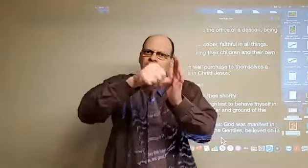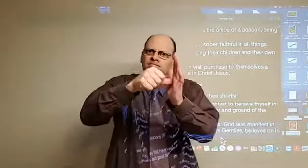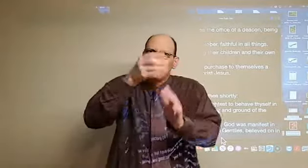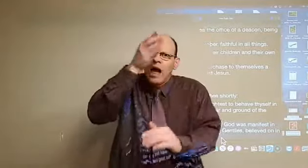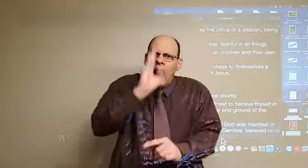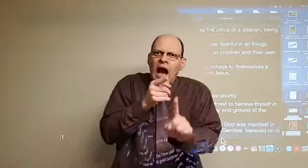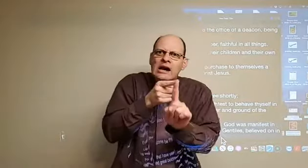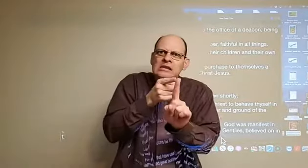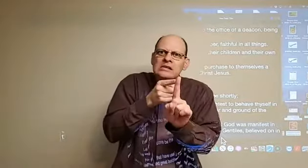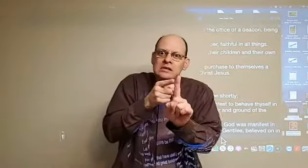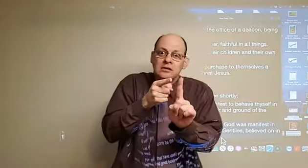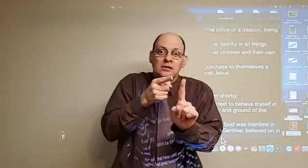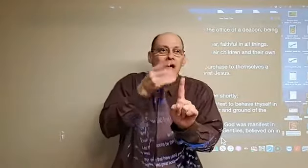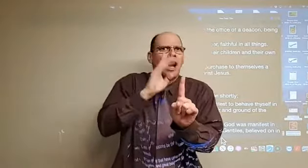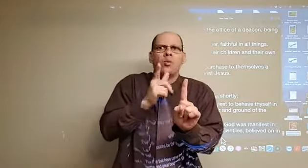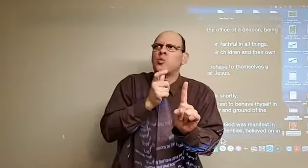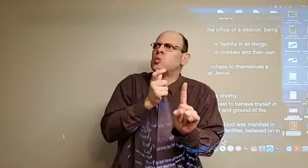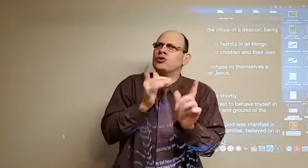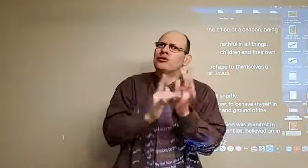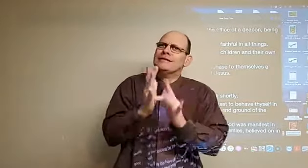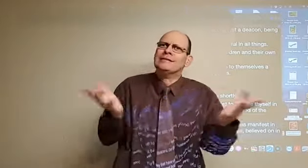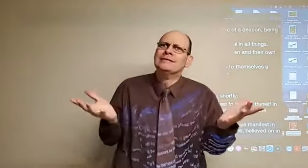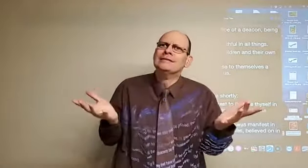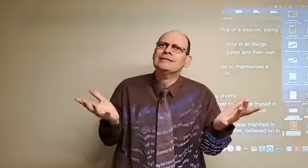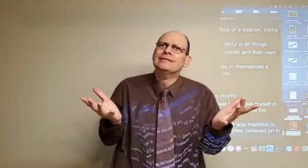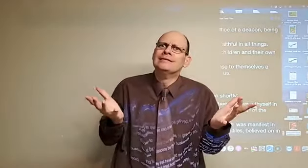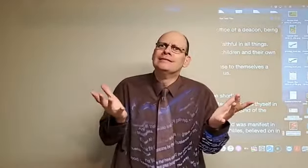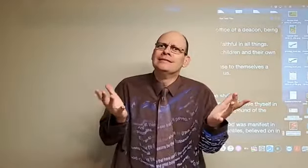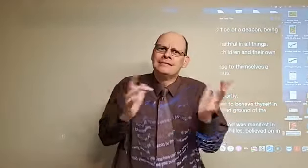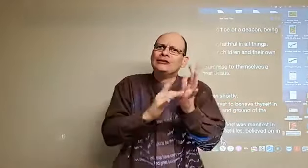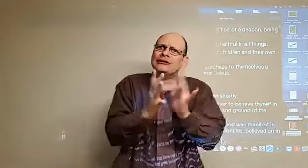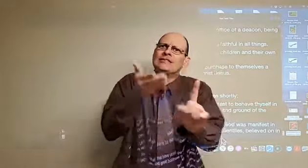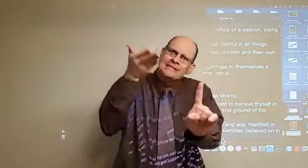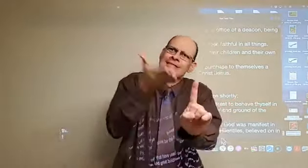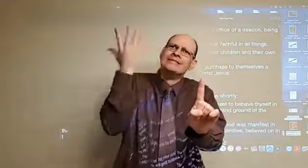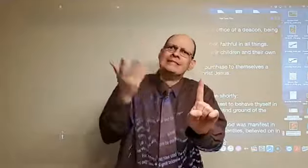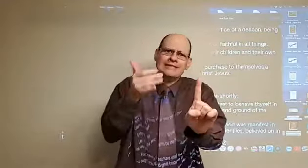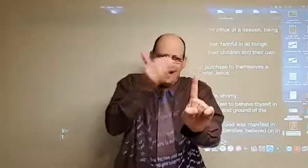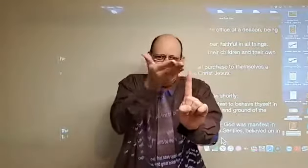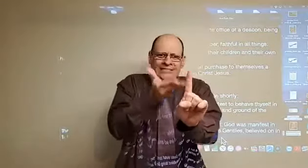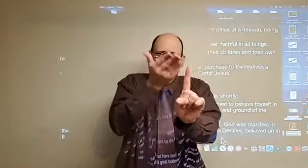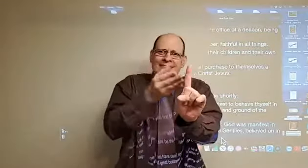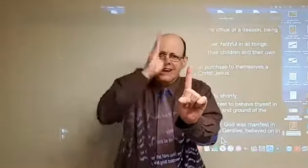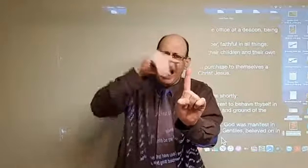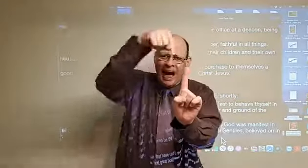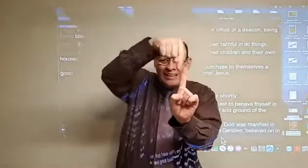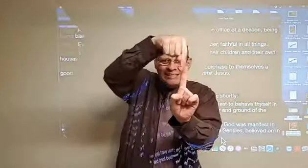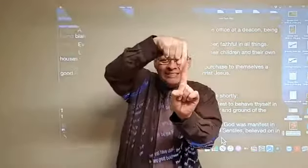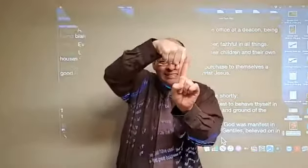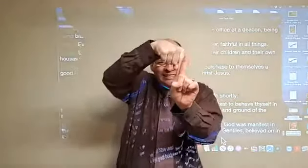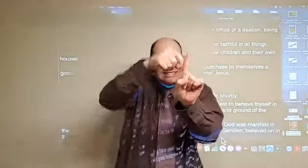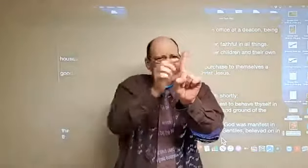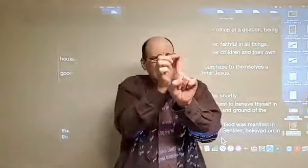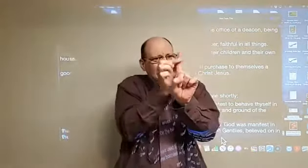it's the emphasis is the God who who is God is Jesus Jesus himself he is